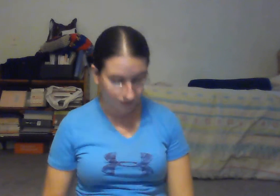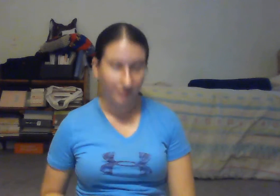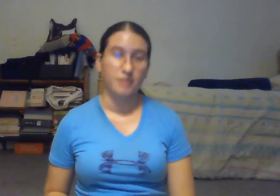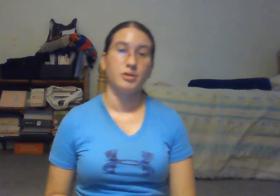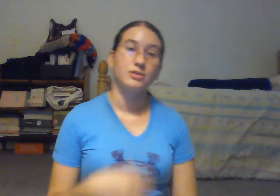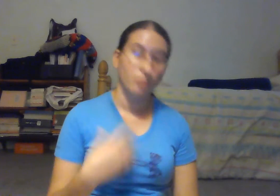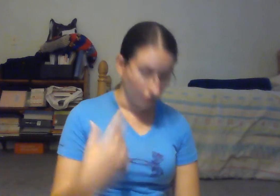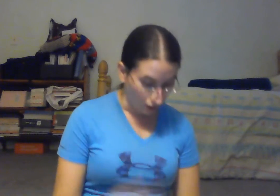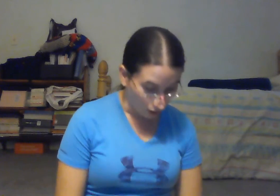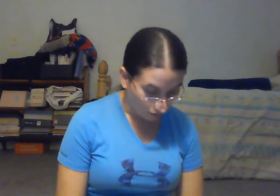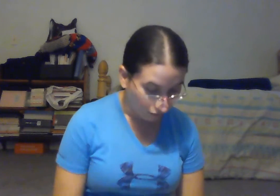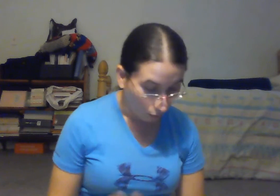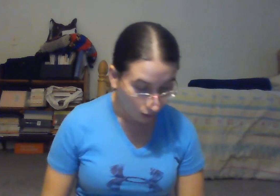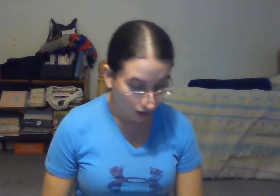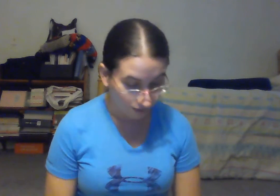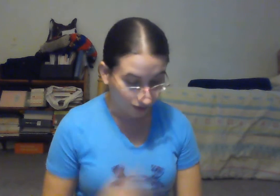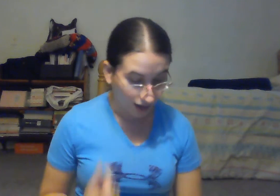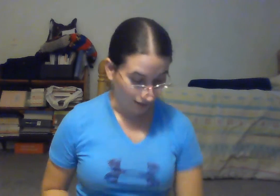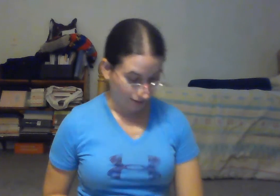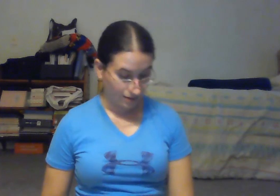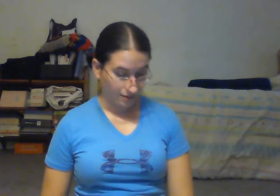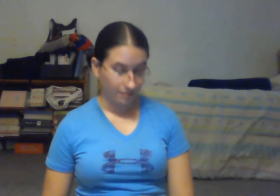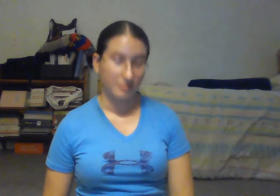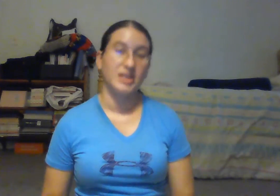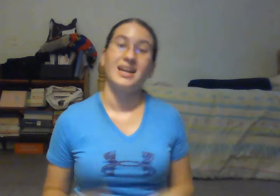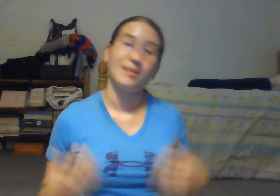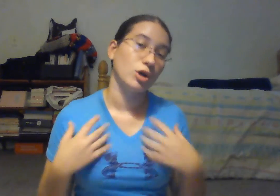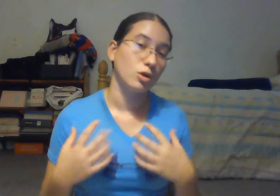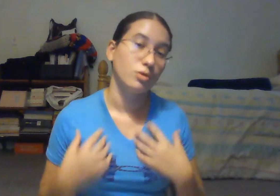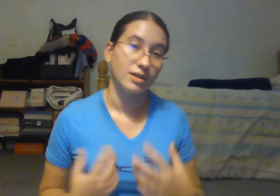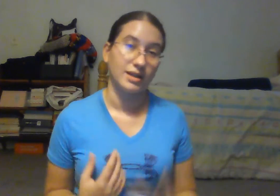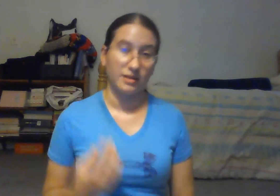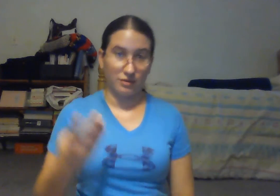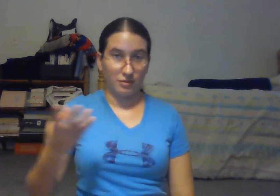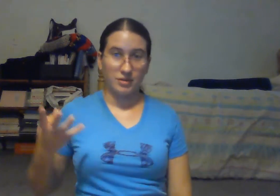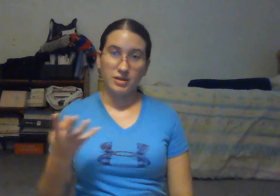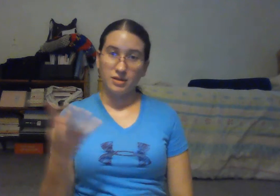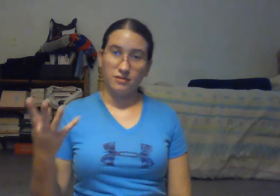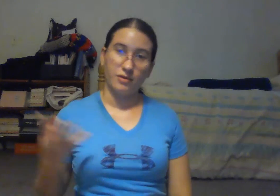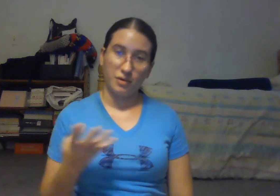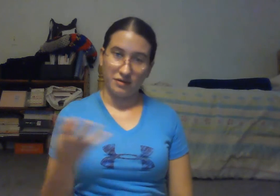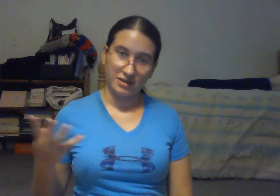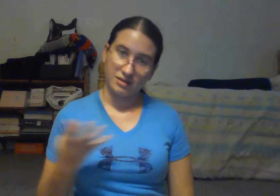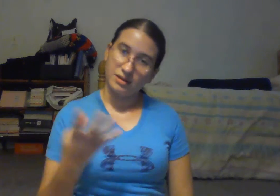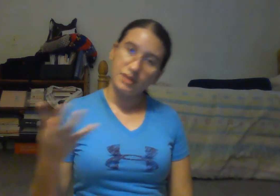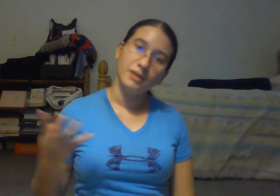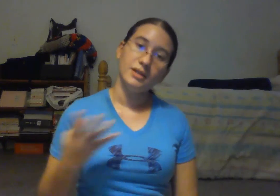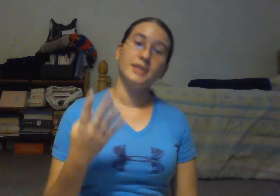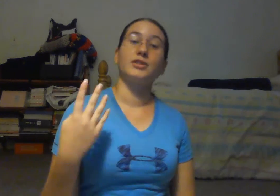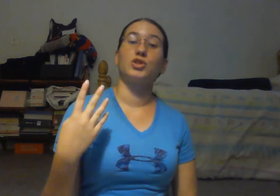of them, right? So the 4 of us, meaning I'm included in this group. 4 of us. And it's a